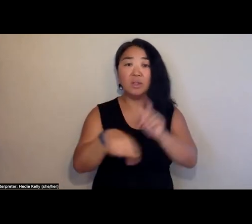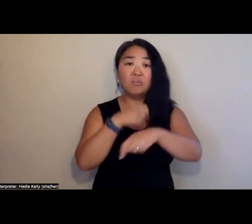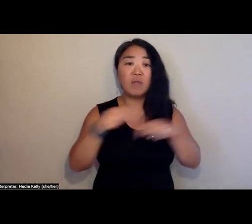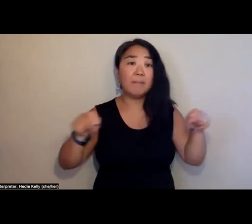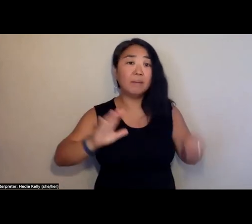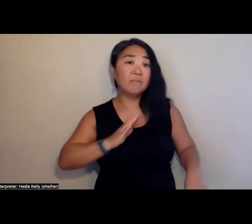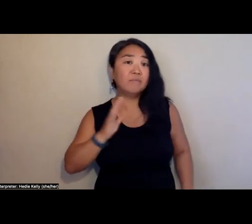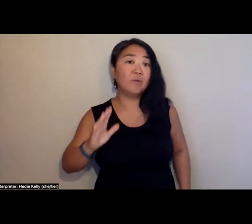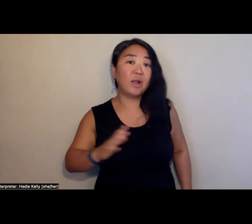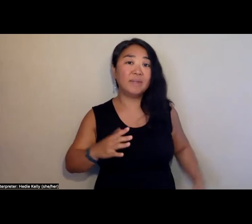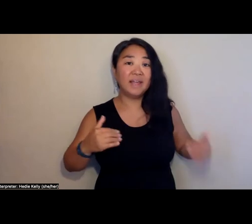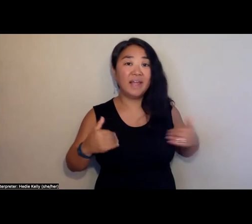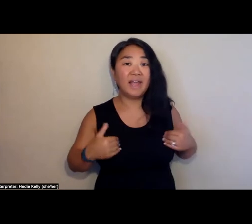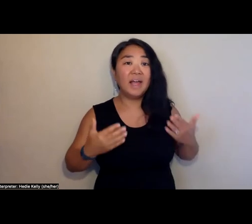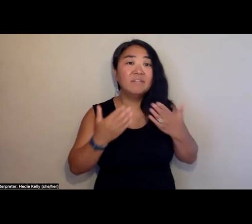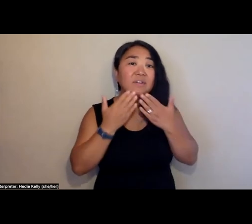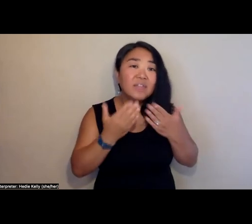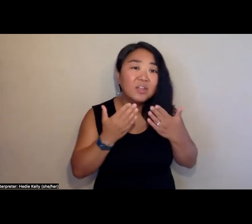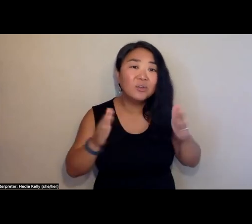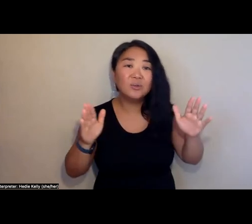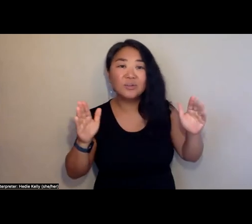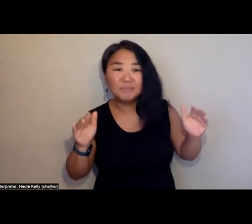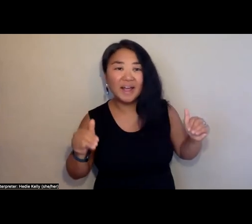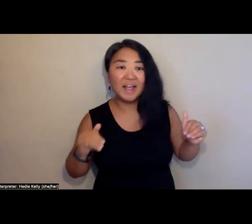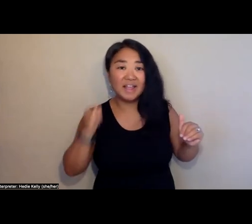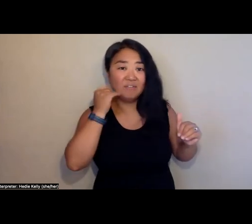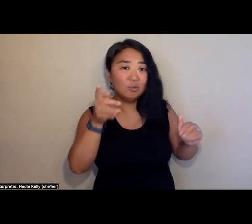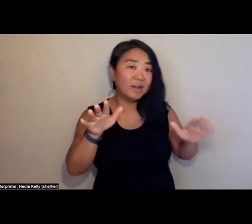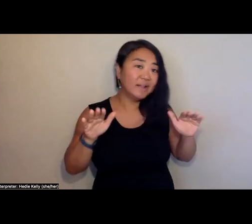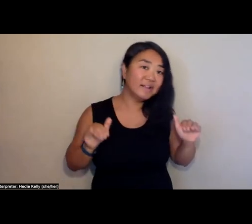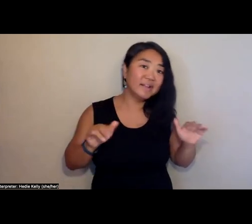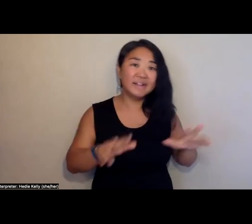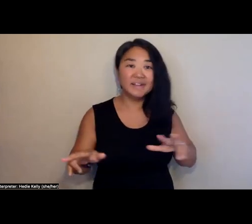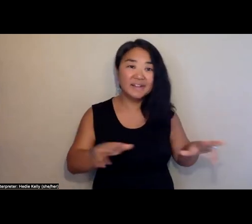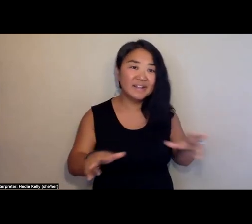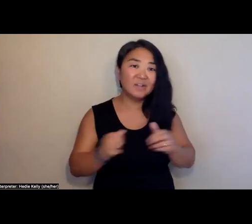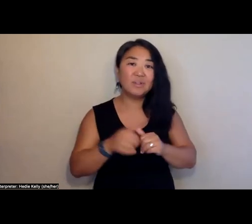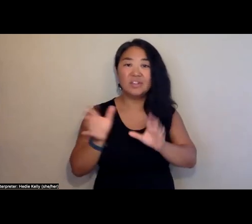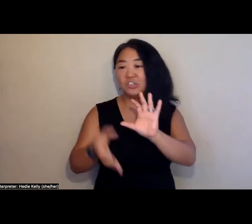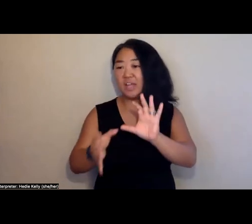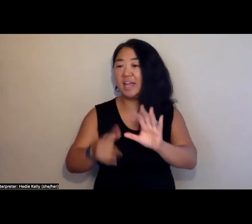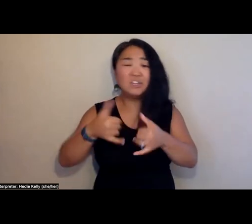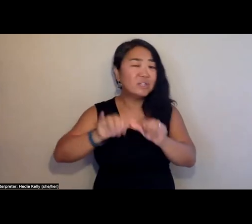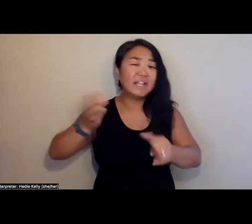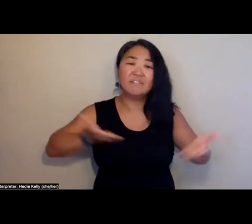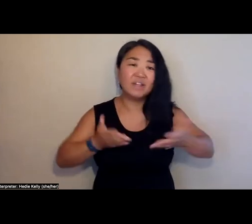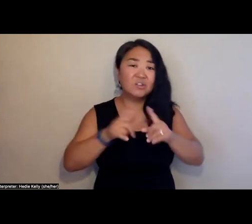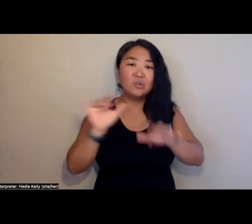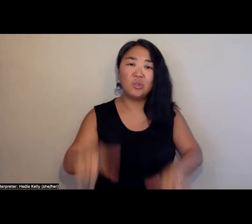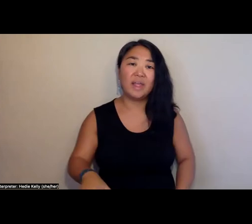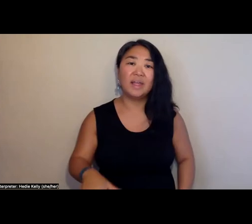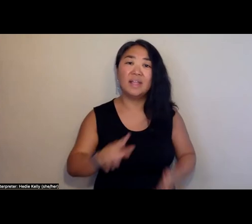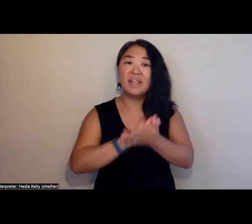have a little thank you, goodbye. But then if anyone wants to linger on the call for a couple minutes after that and chat, you're still invited to, because it's nice to hang out with you.